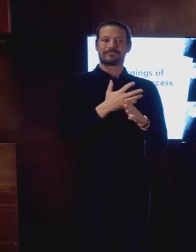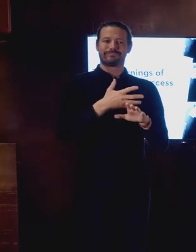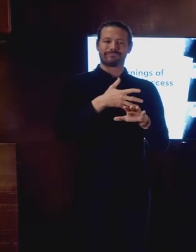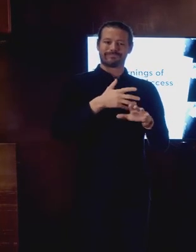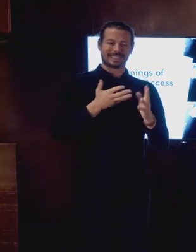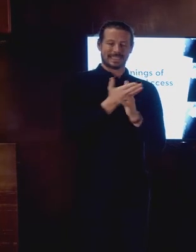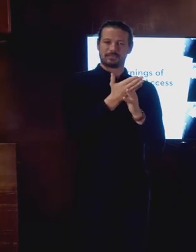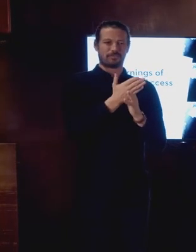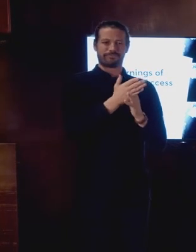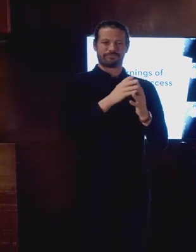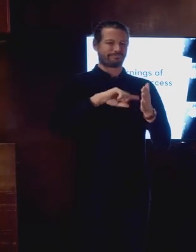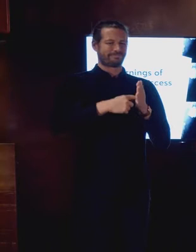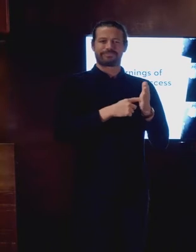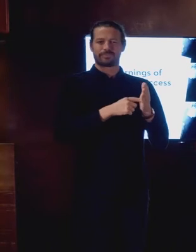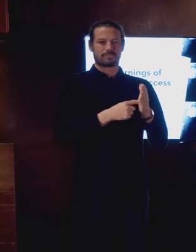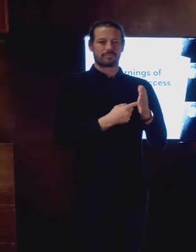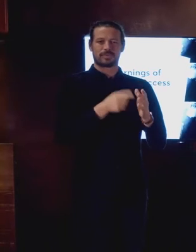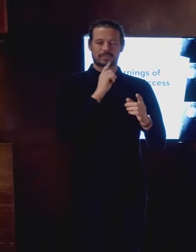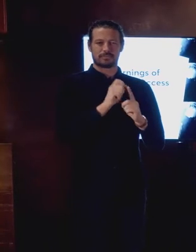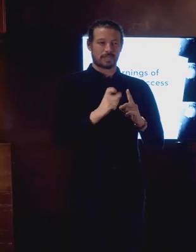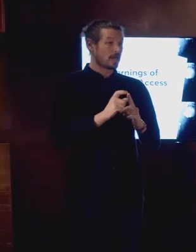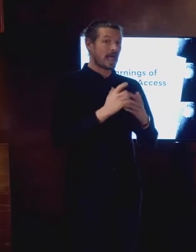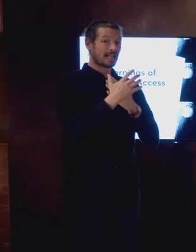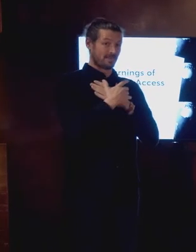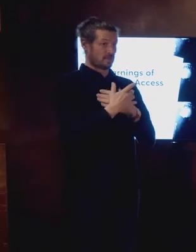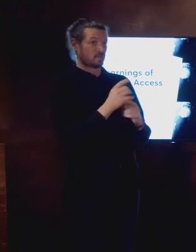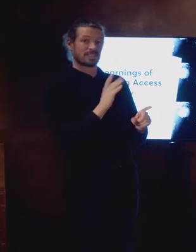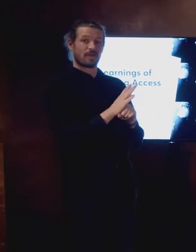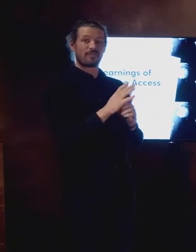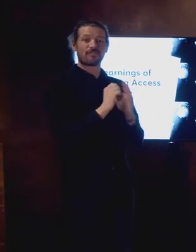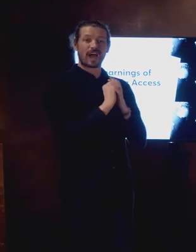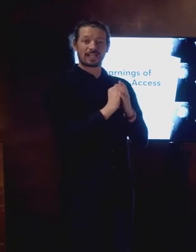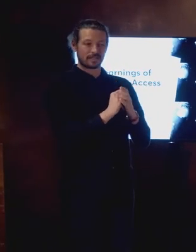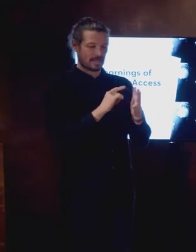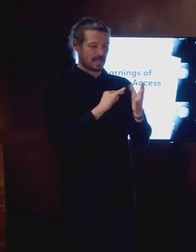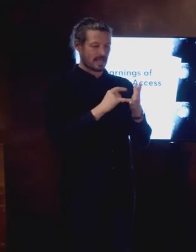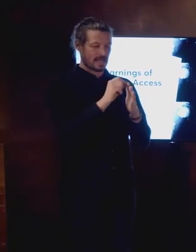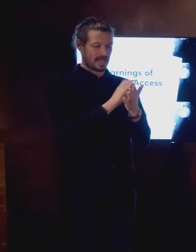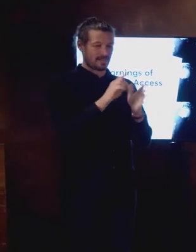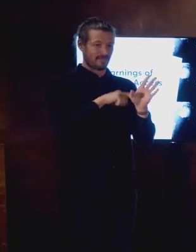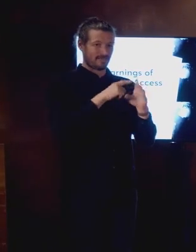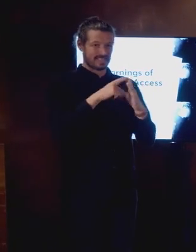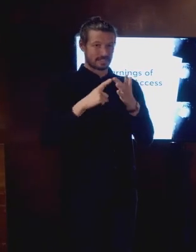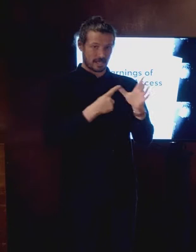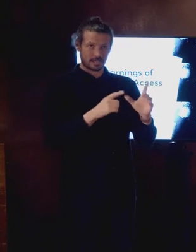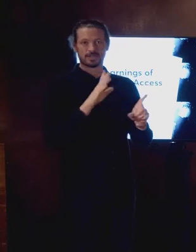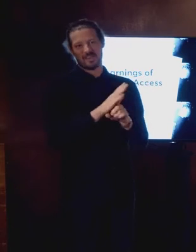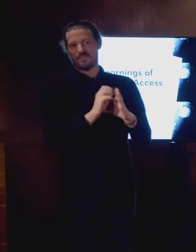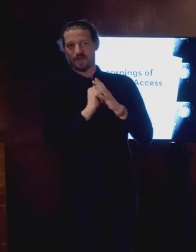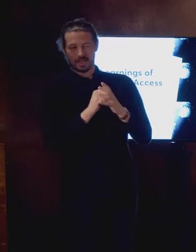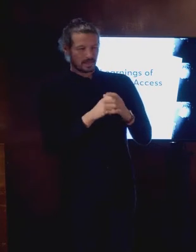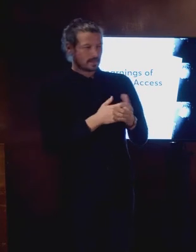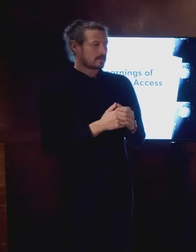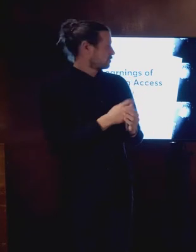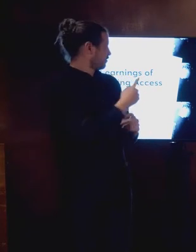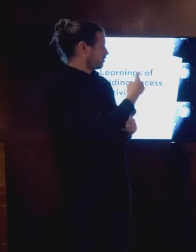show accessible, and Asphyxia is a friend of ours. That's who you just saw on screen as a motherboard. So it was great